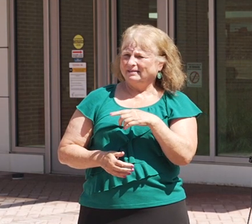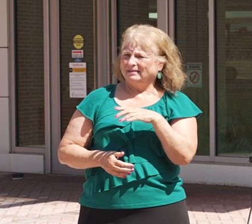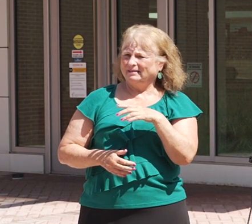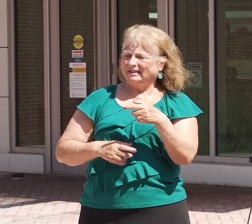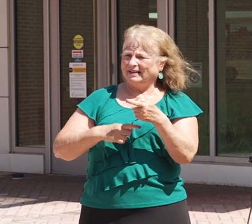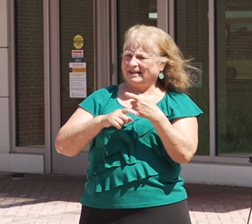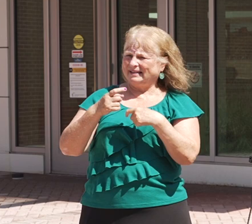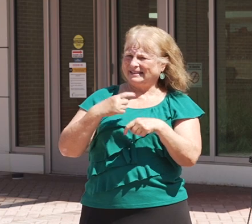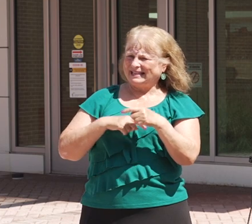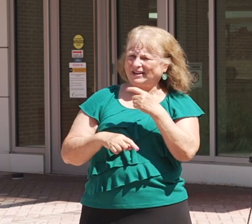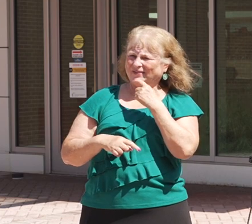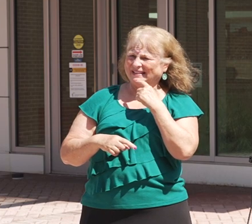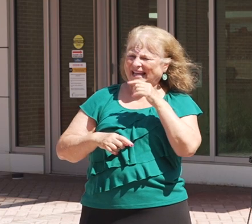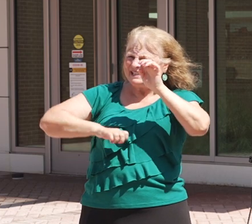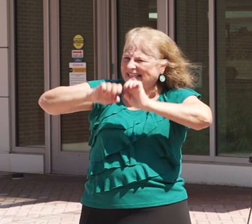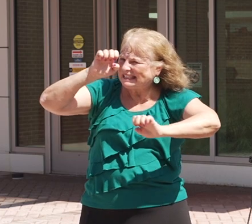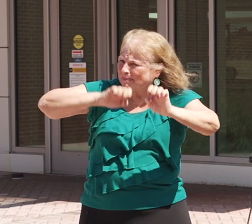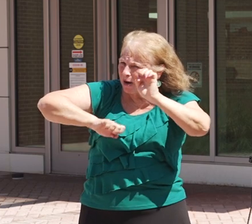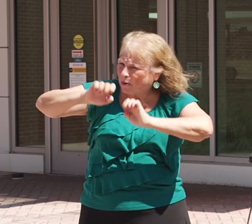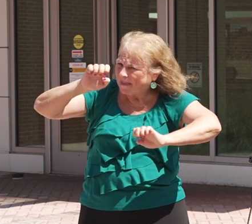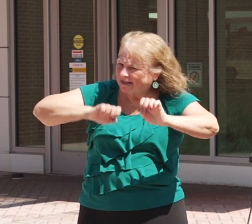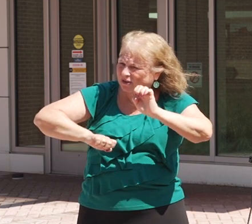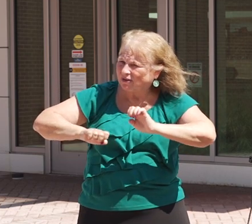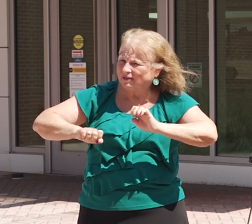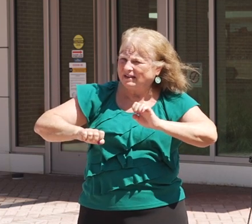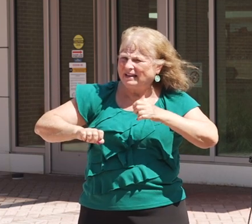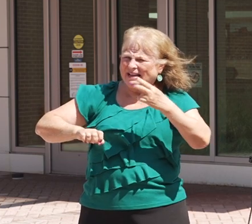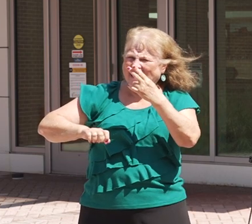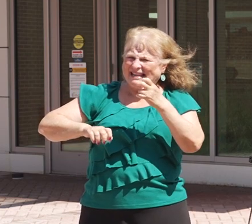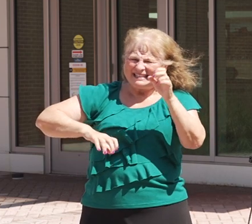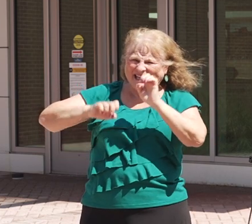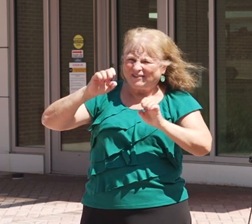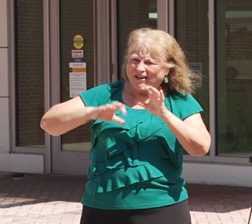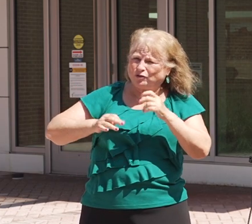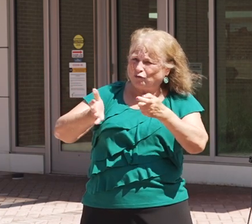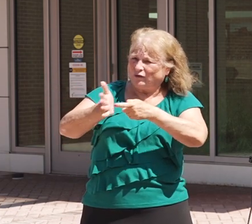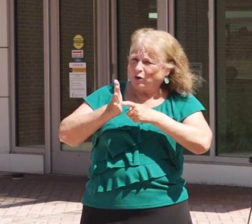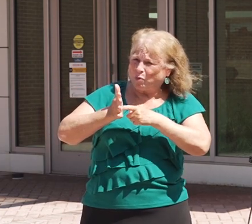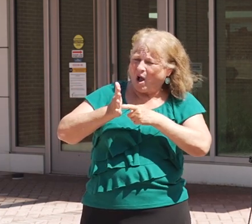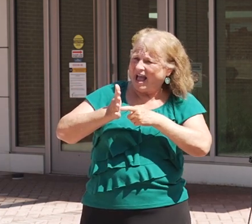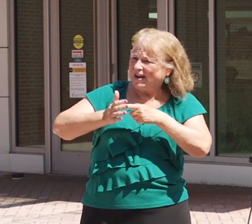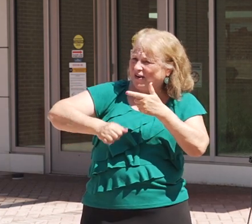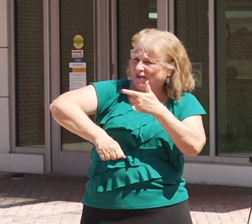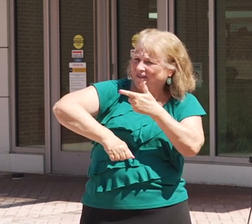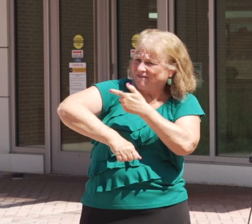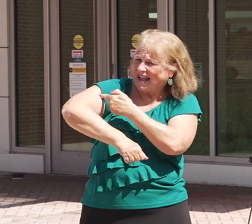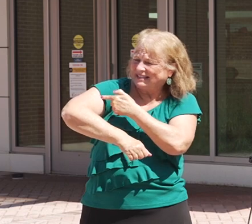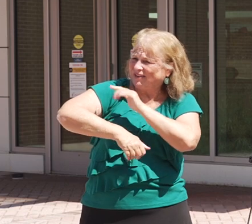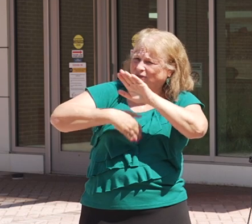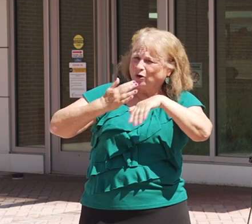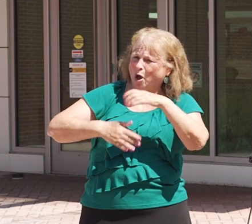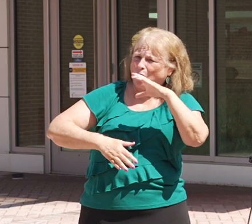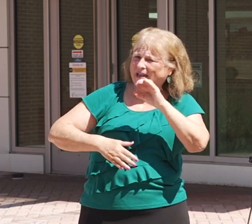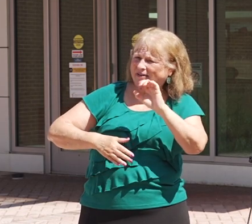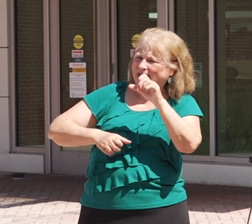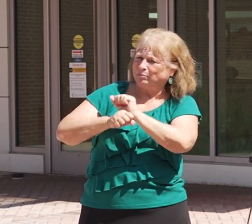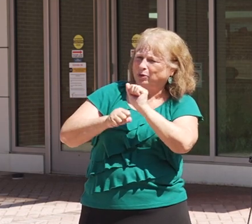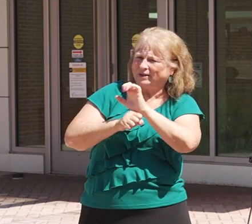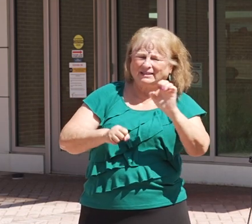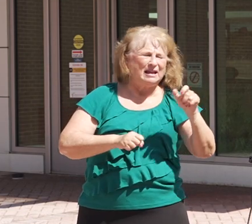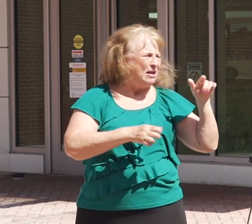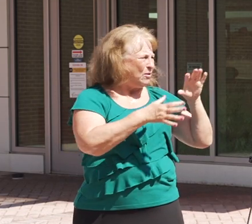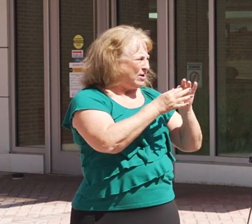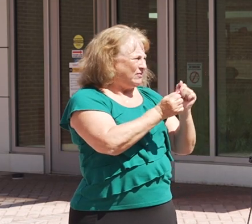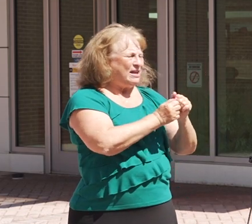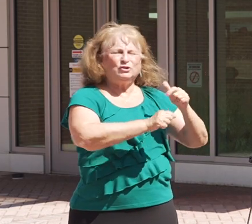instead of saying it's experimental, is he evaluating whether or not to require vaccinations for all county employees? This question is